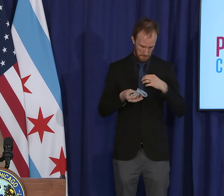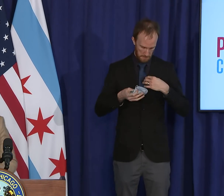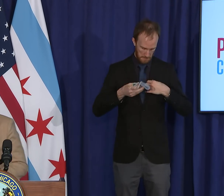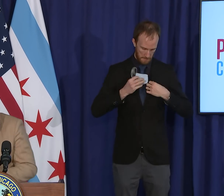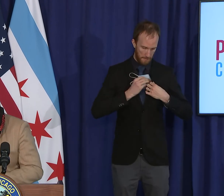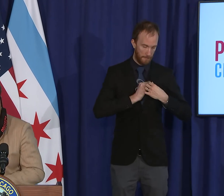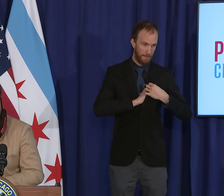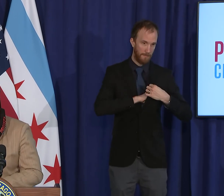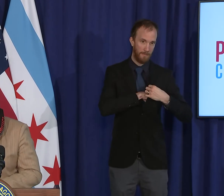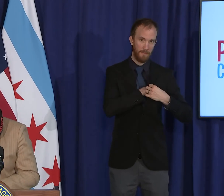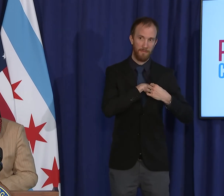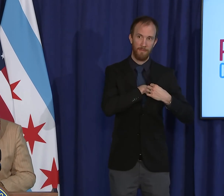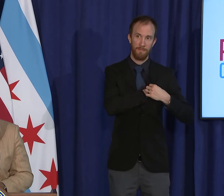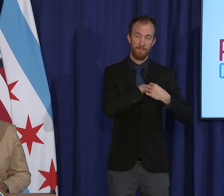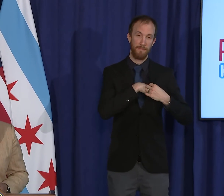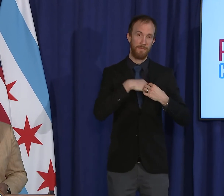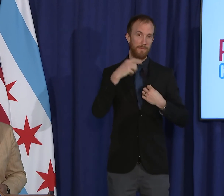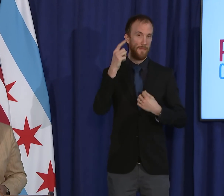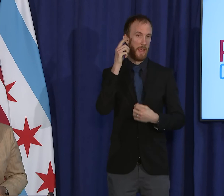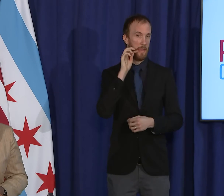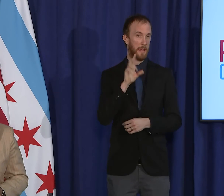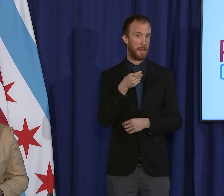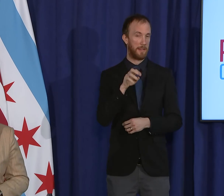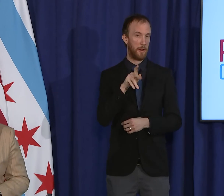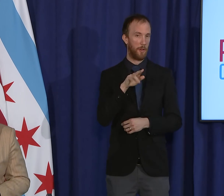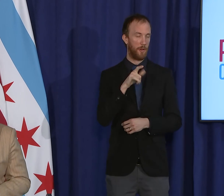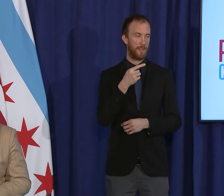Lunar said that she would answer all your questions.